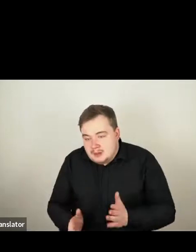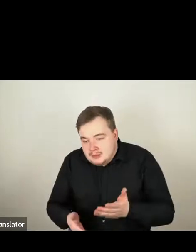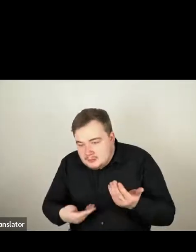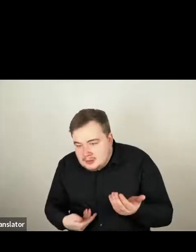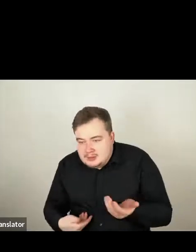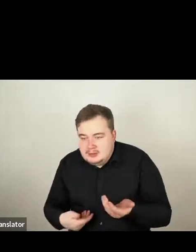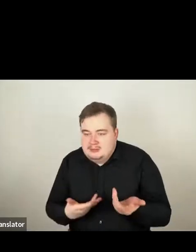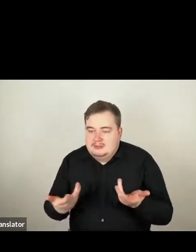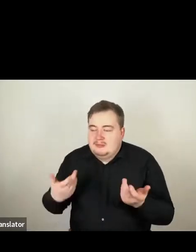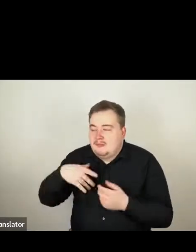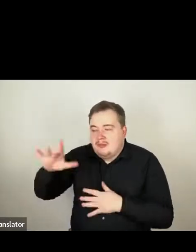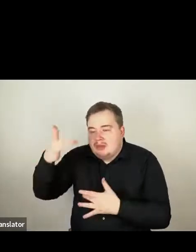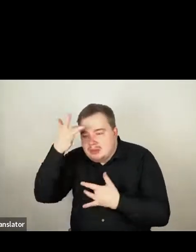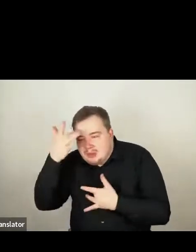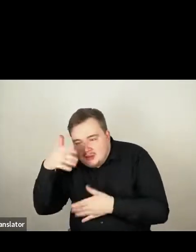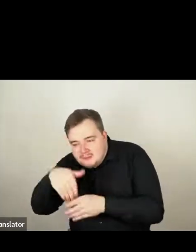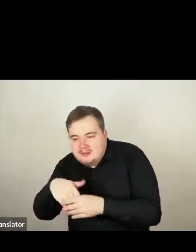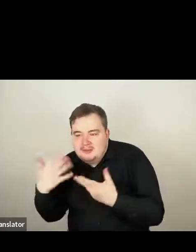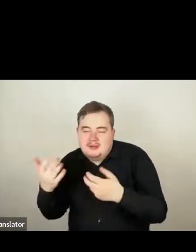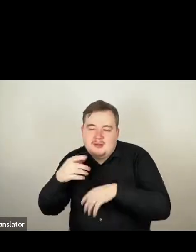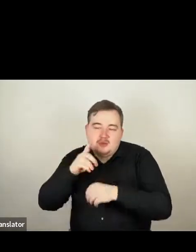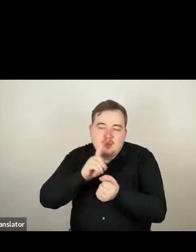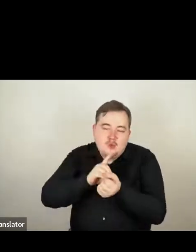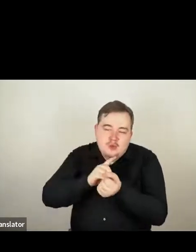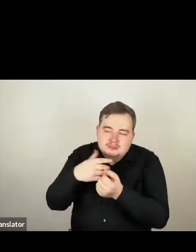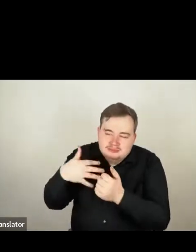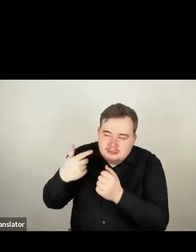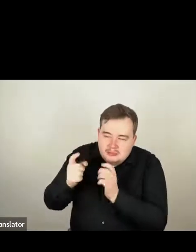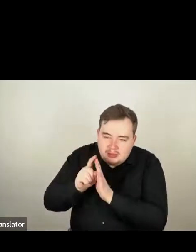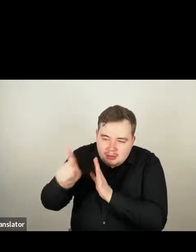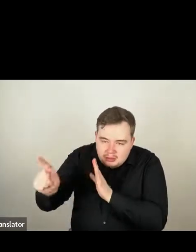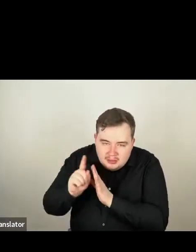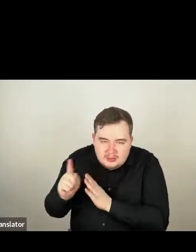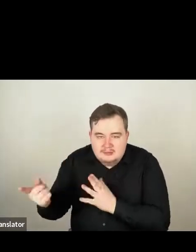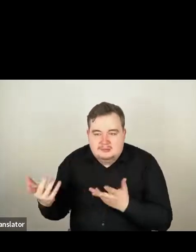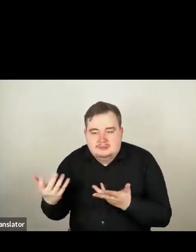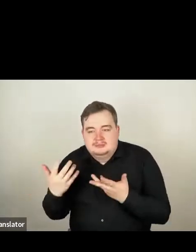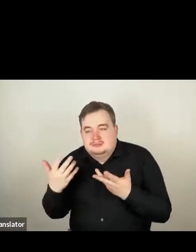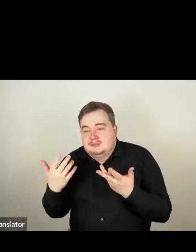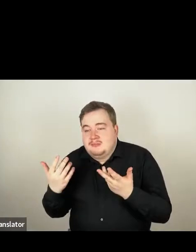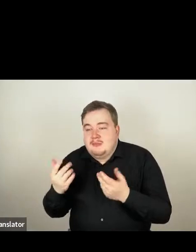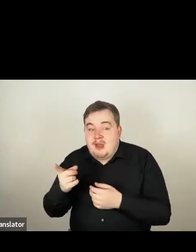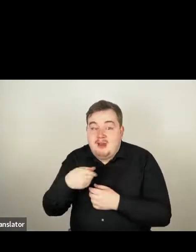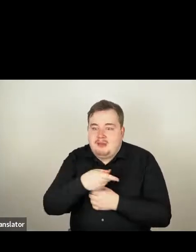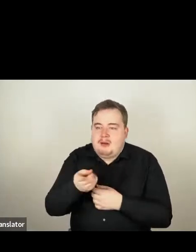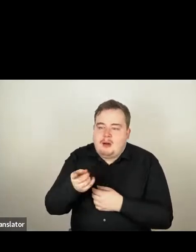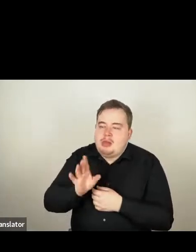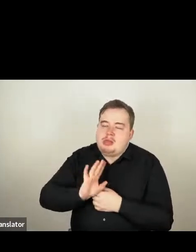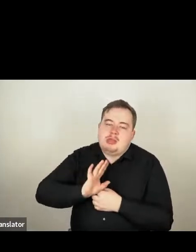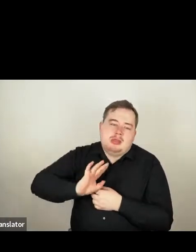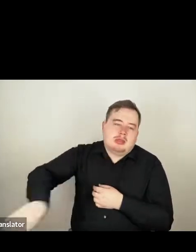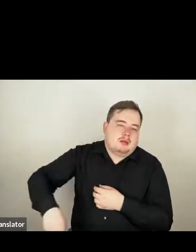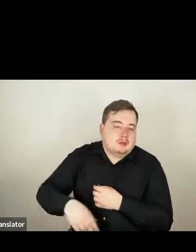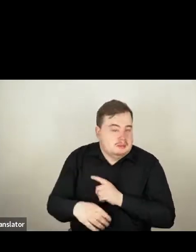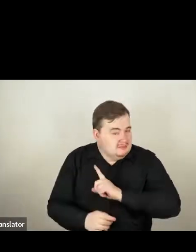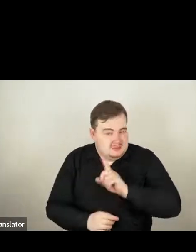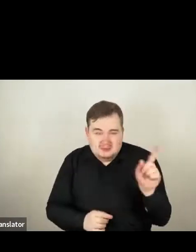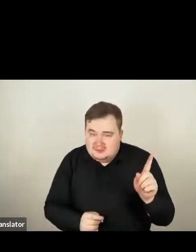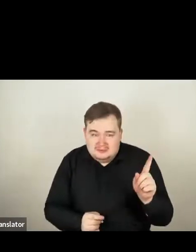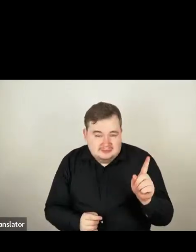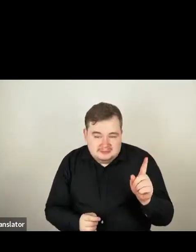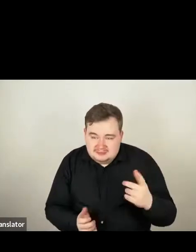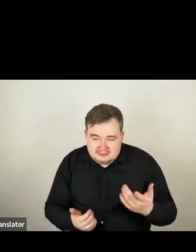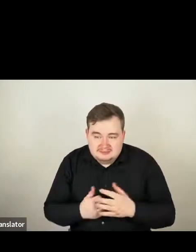statement. And that, I think that's something that I really want people to take away from this. Even if the majority of MPs aren't